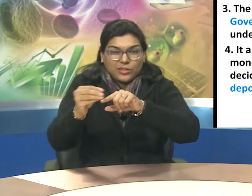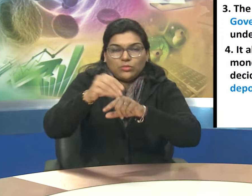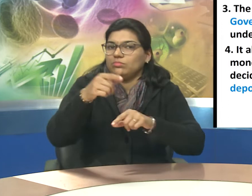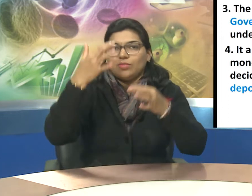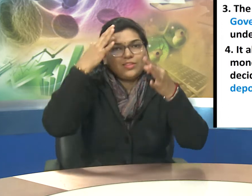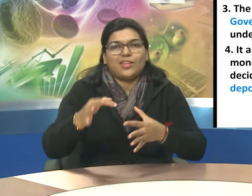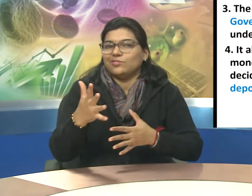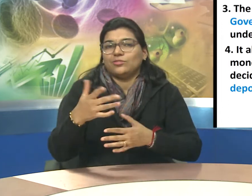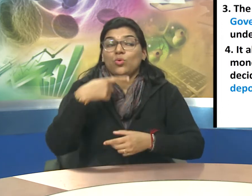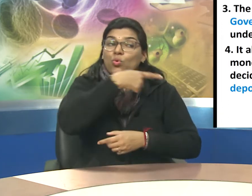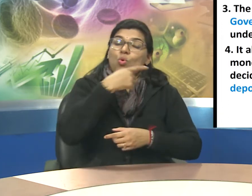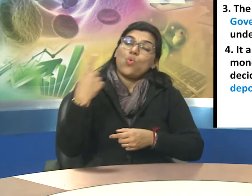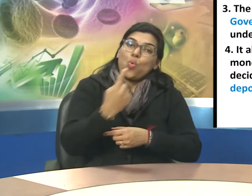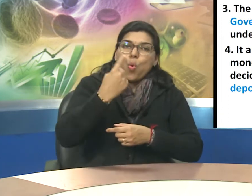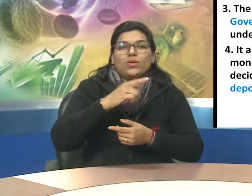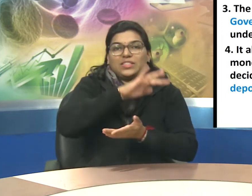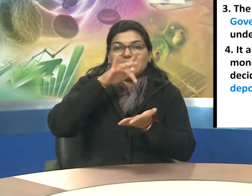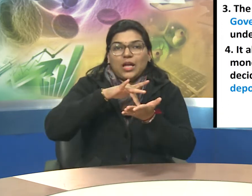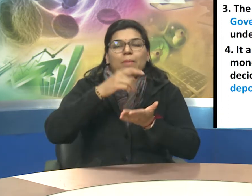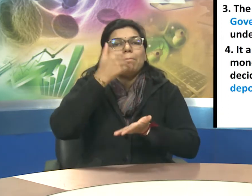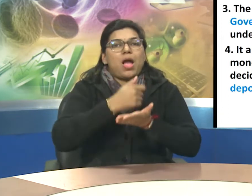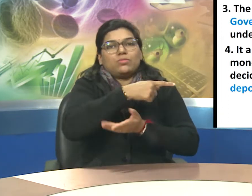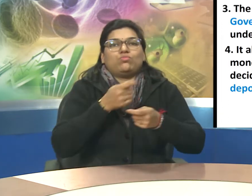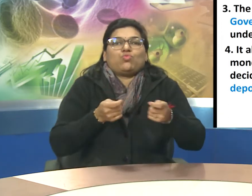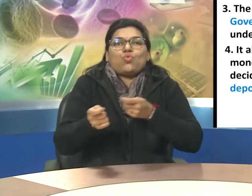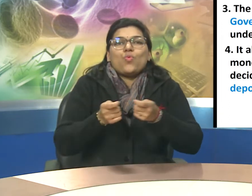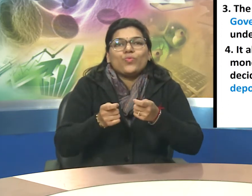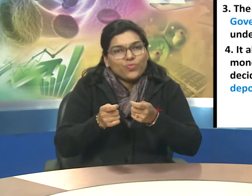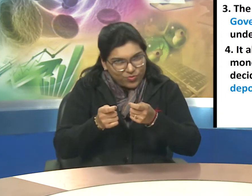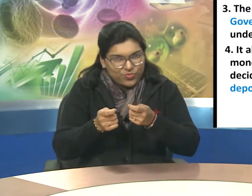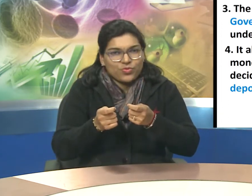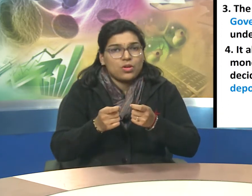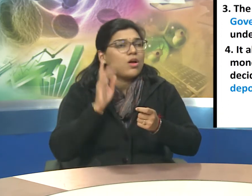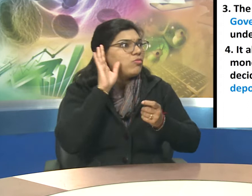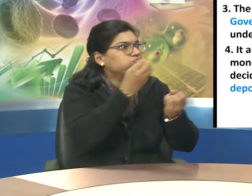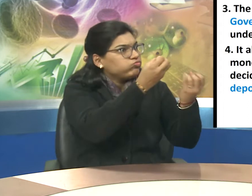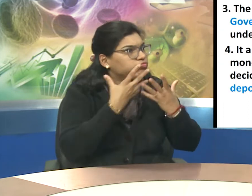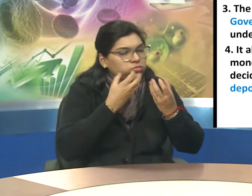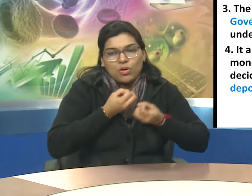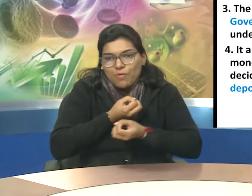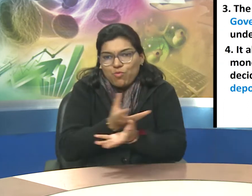and also they decide on the interest rates